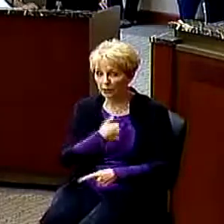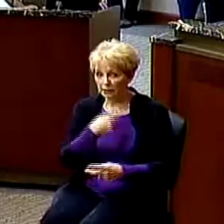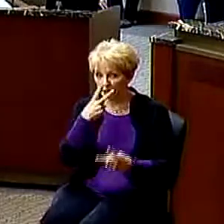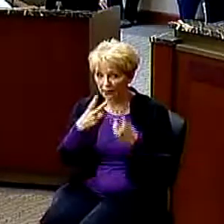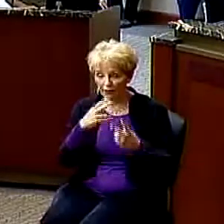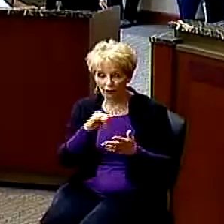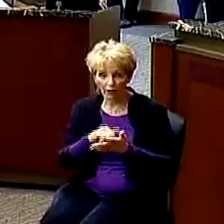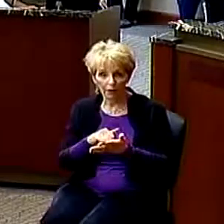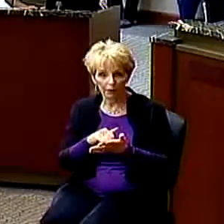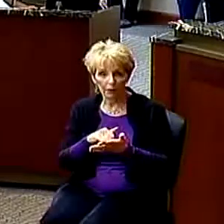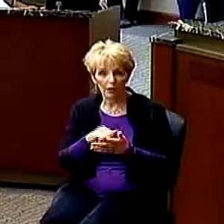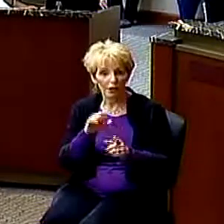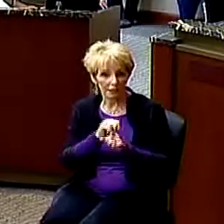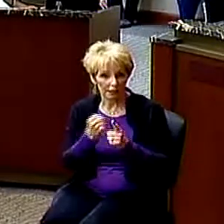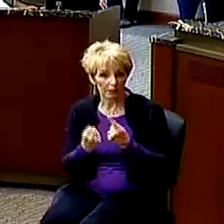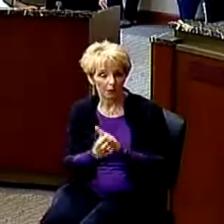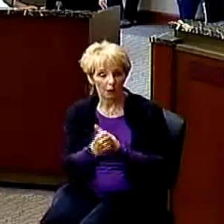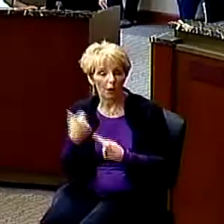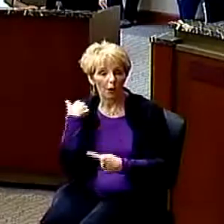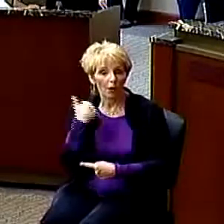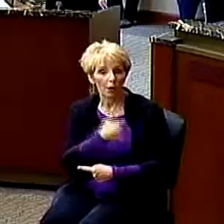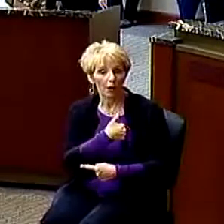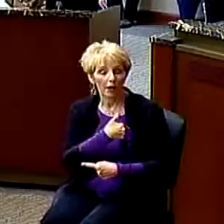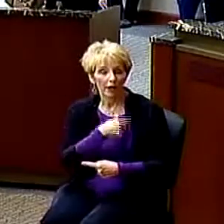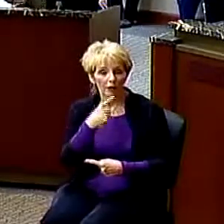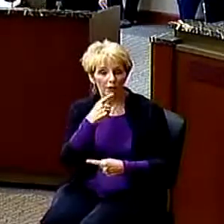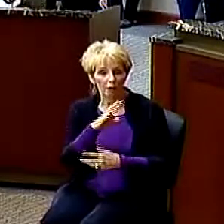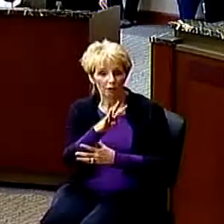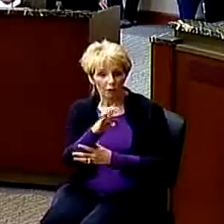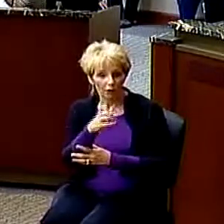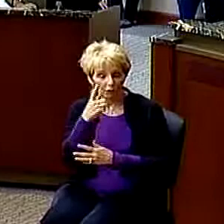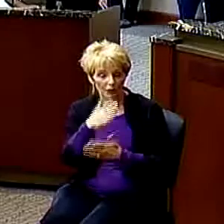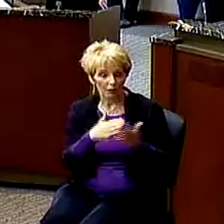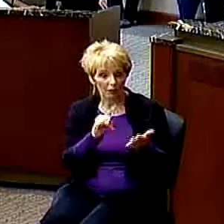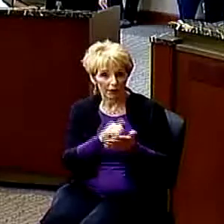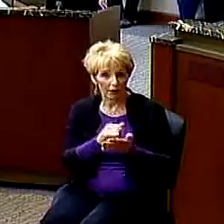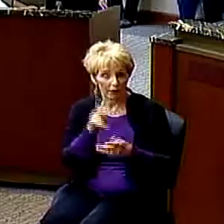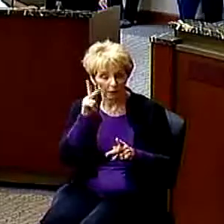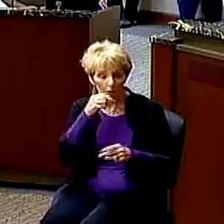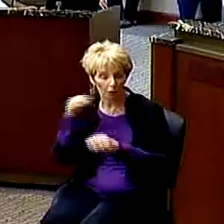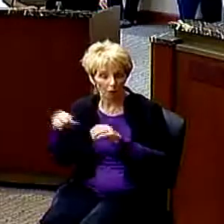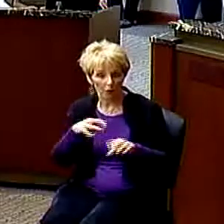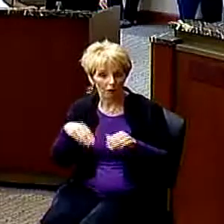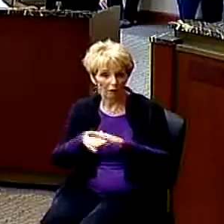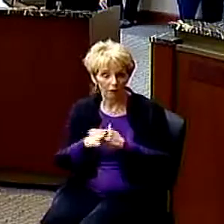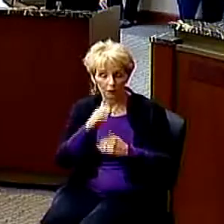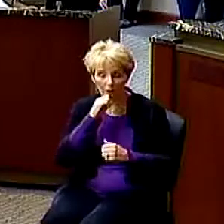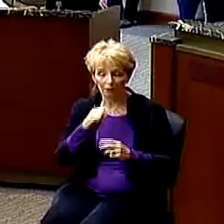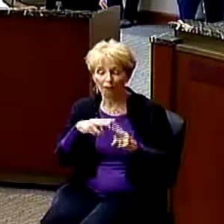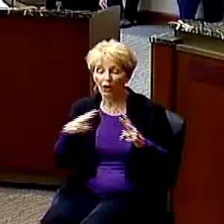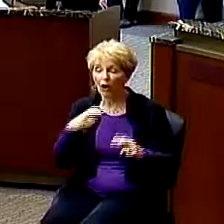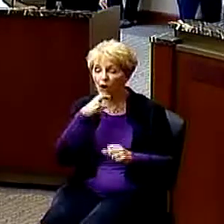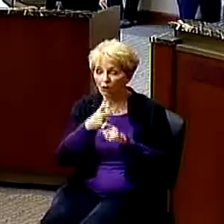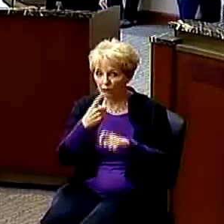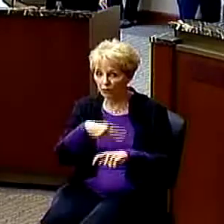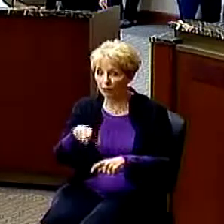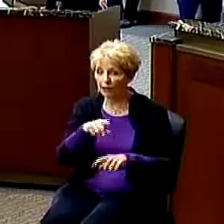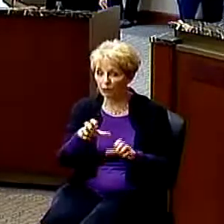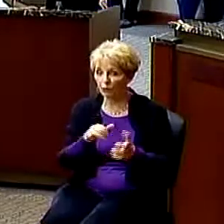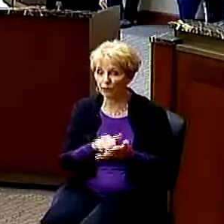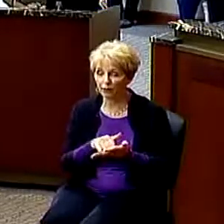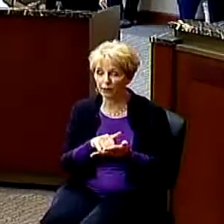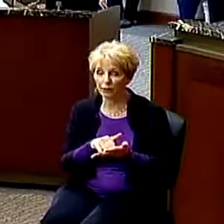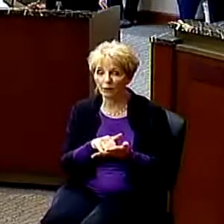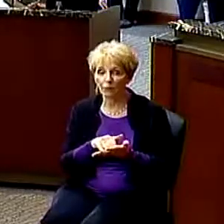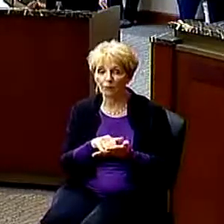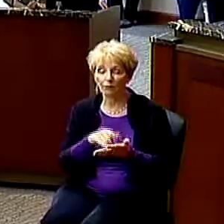these circumstances, we can tell a 400 for some of these immigrants will be extremely hard for them to do it.